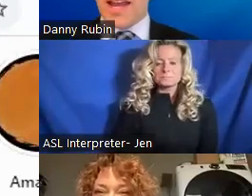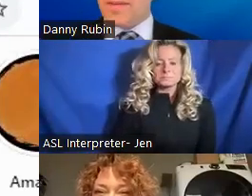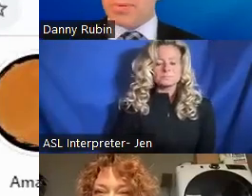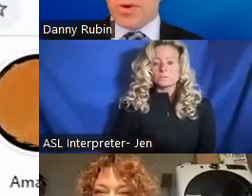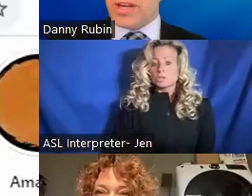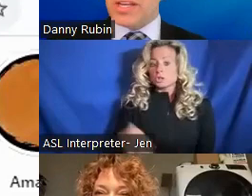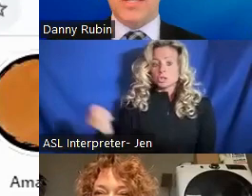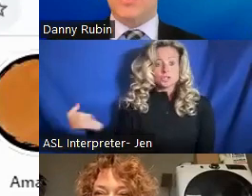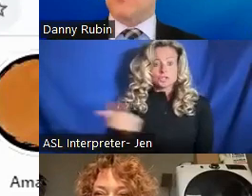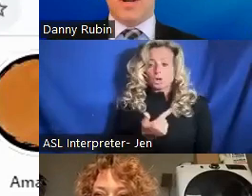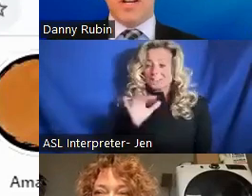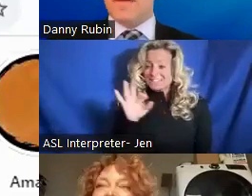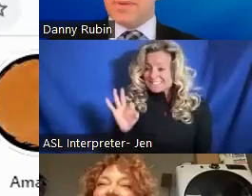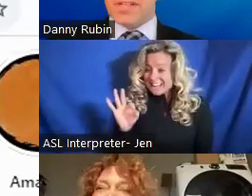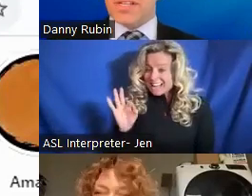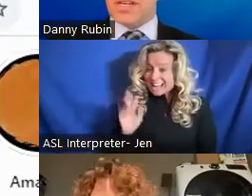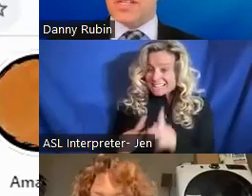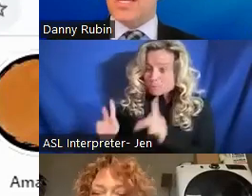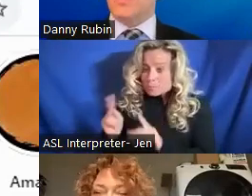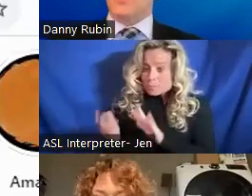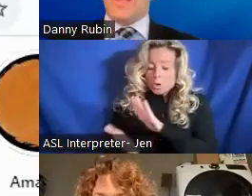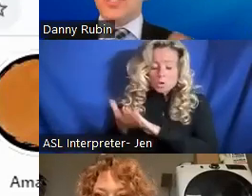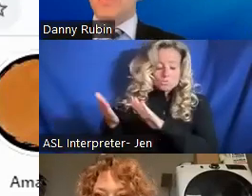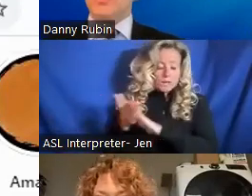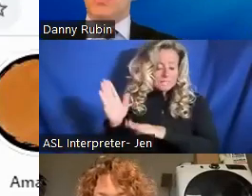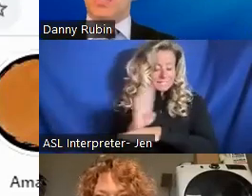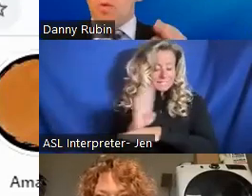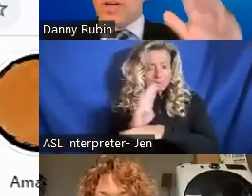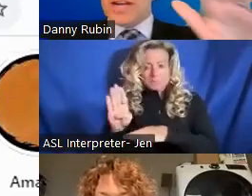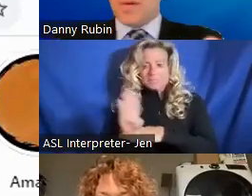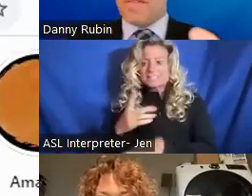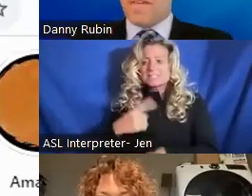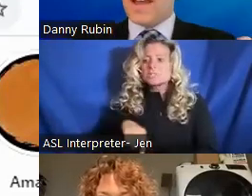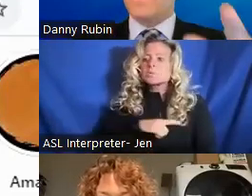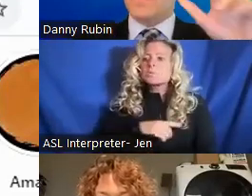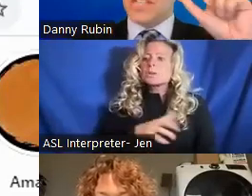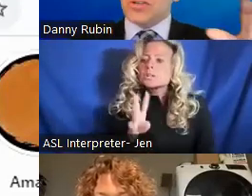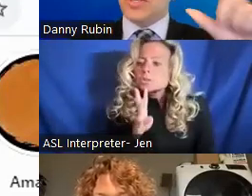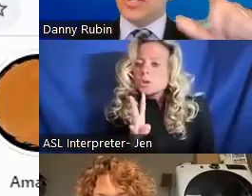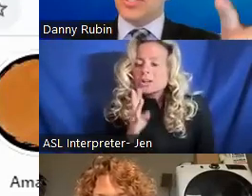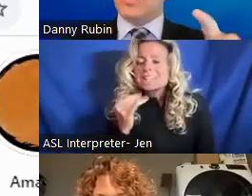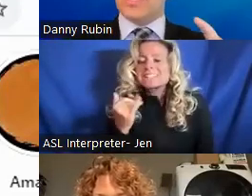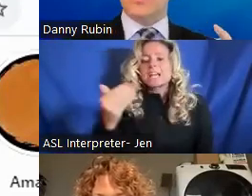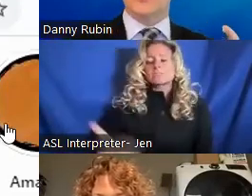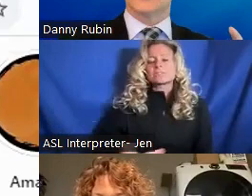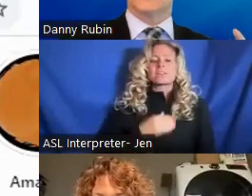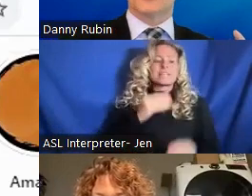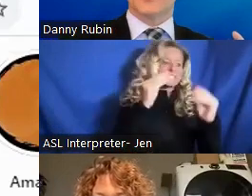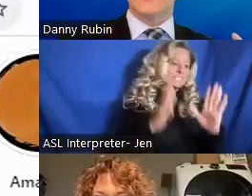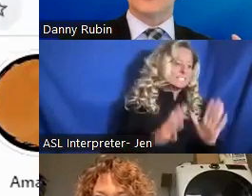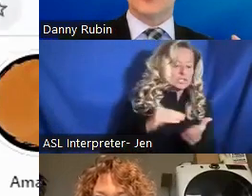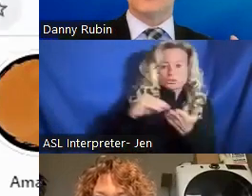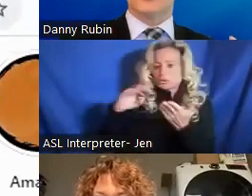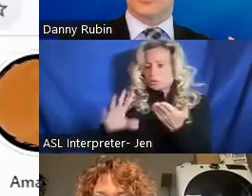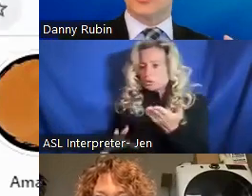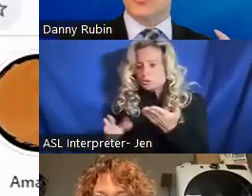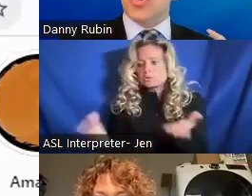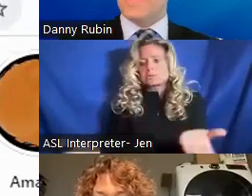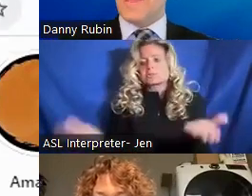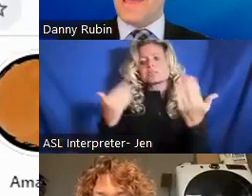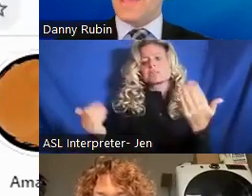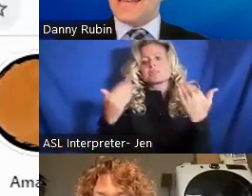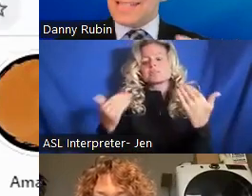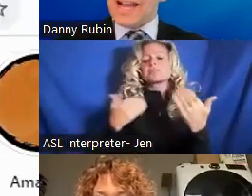in now, 9 employees, running a business. As we talk, I want to now invite the teachers and students to please go to